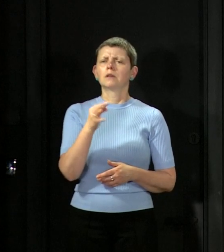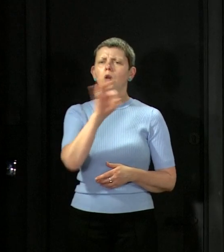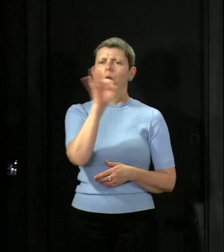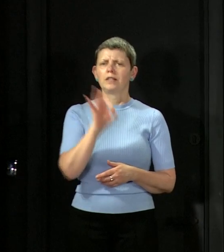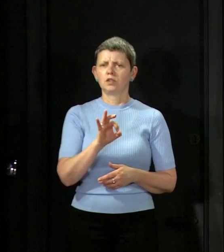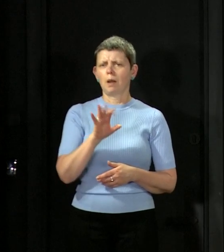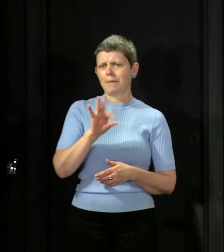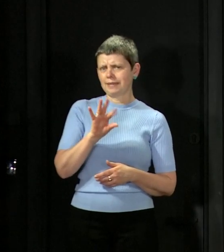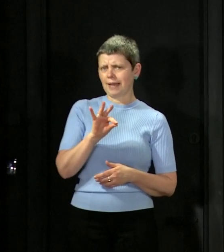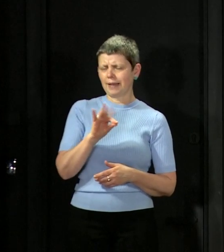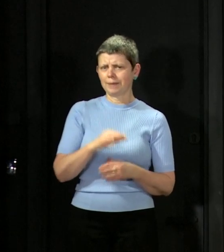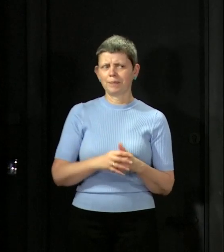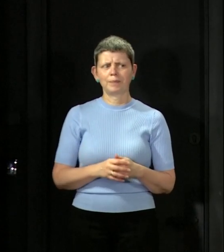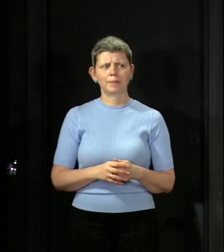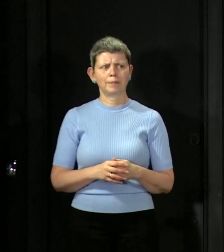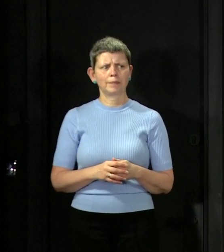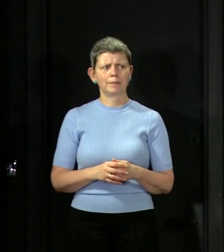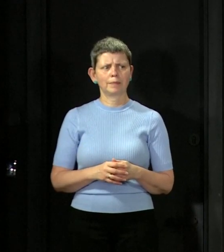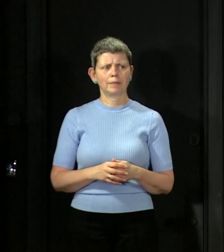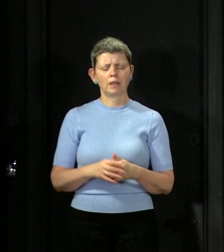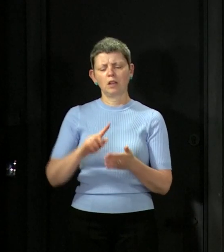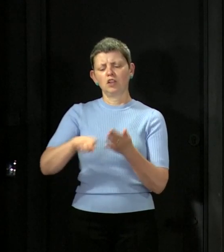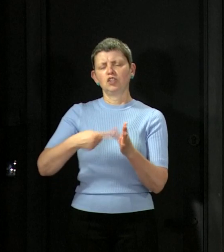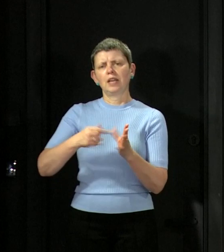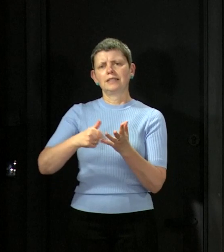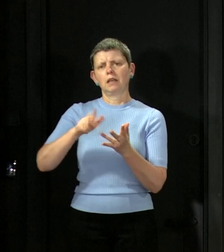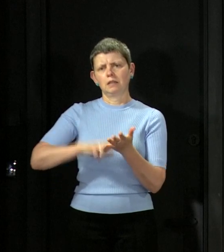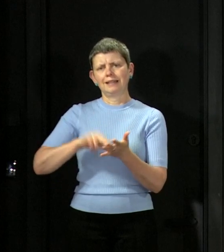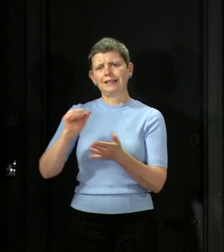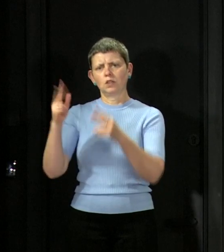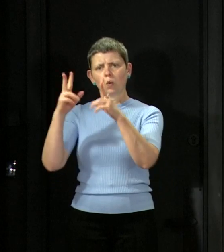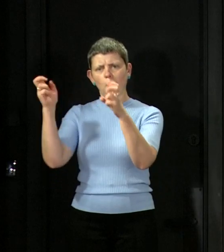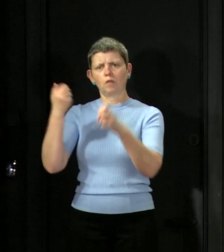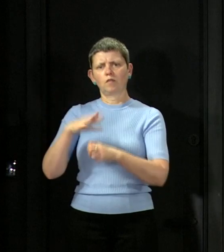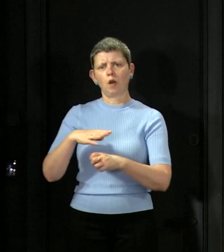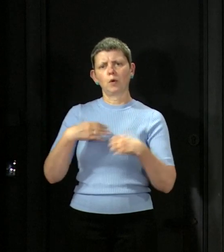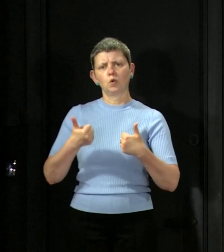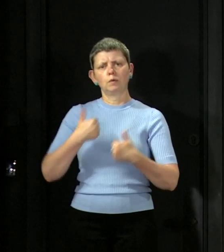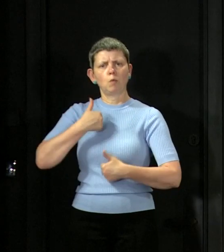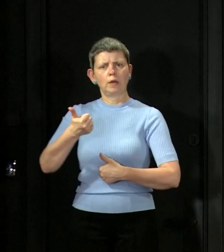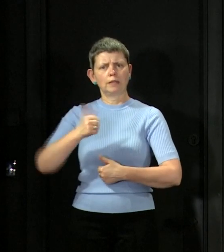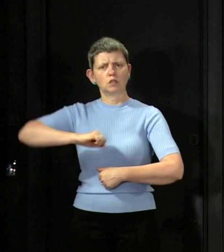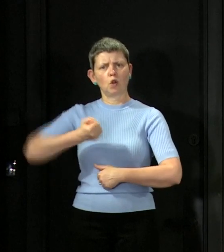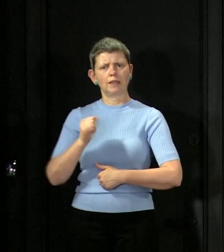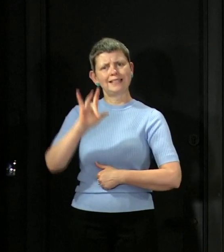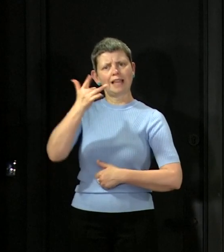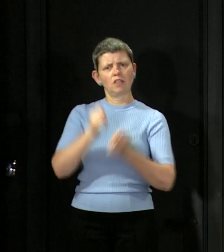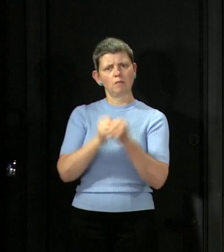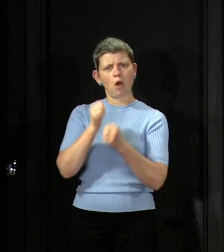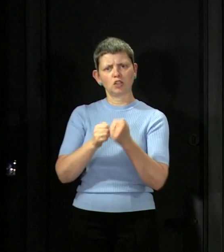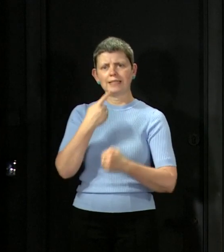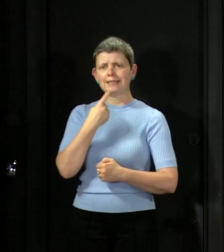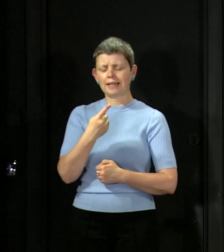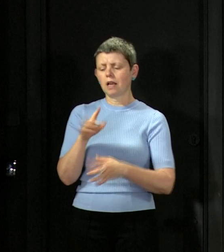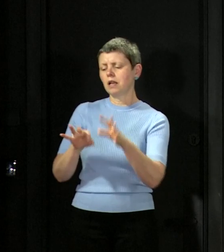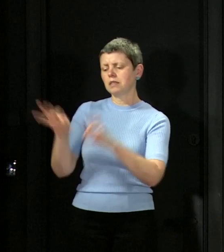cross purposes. I read out Jason's quote from Good Morning Scotland on the 10th of March, when he said, "The science tells us